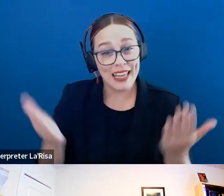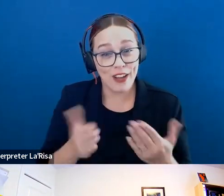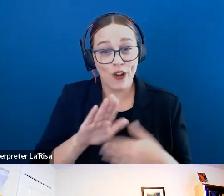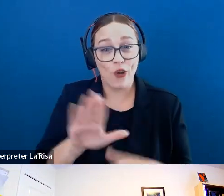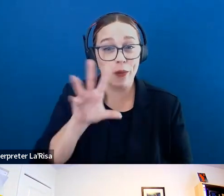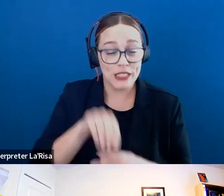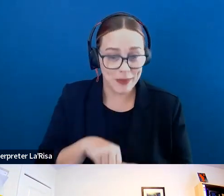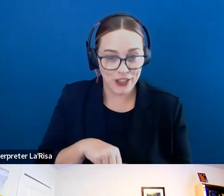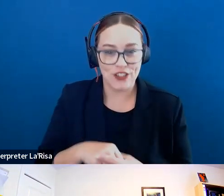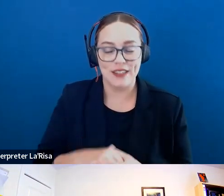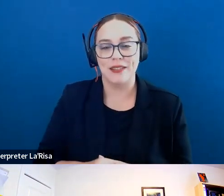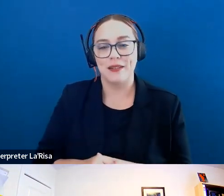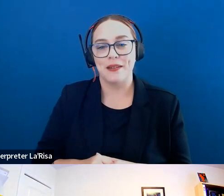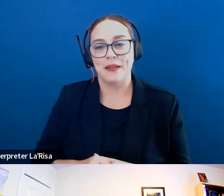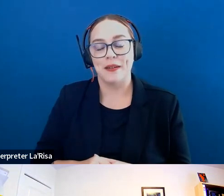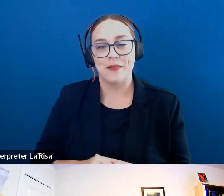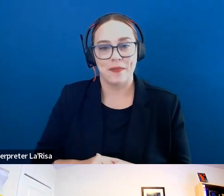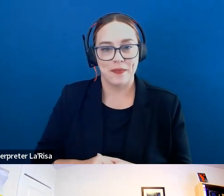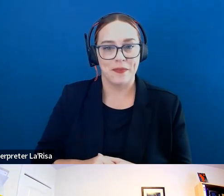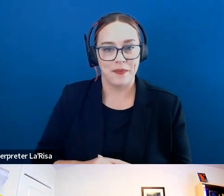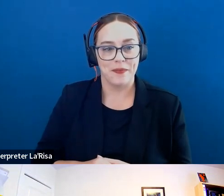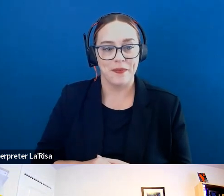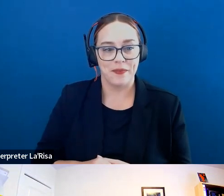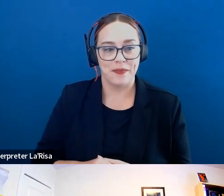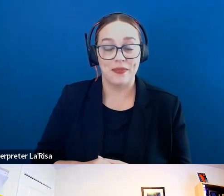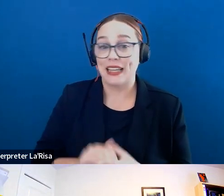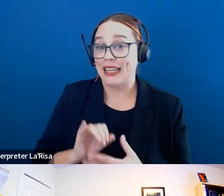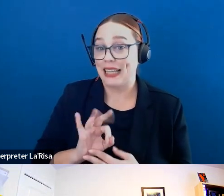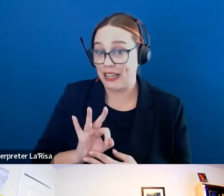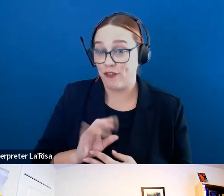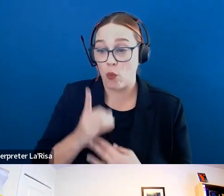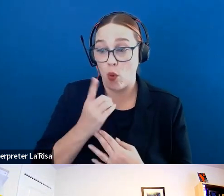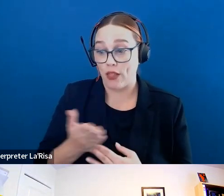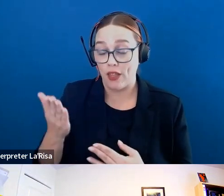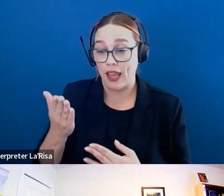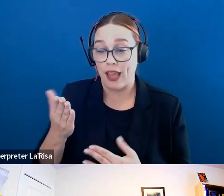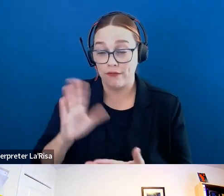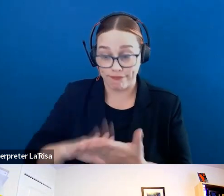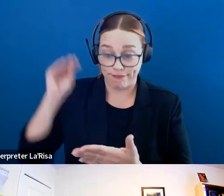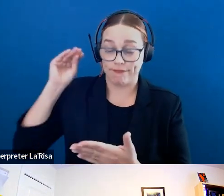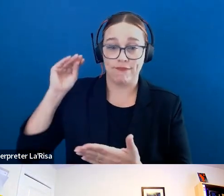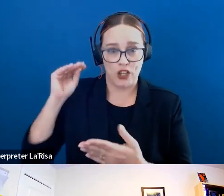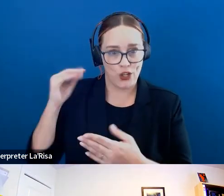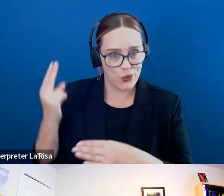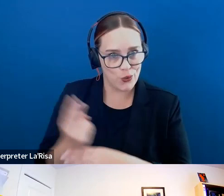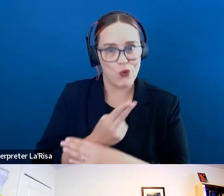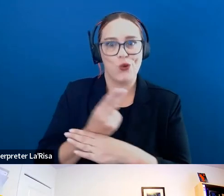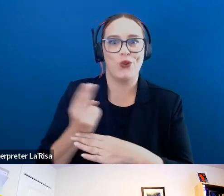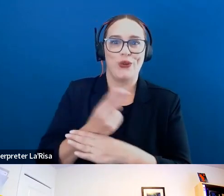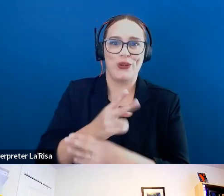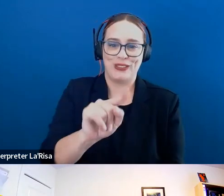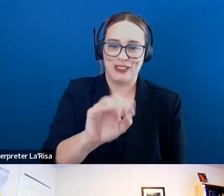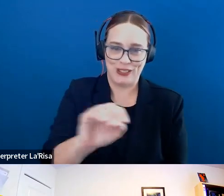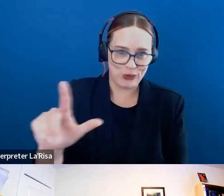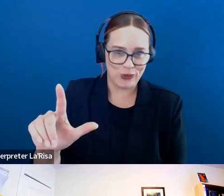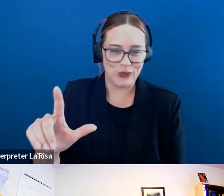participation. I think if there's one takeaway, it's take the tool. Take the tool, look at